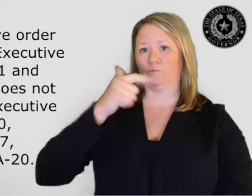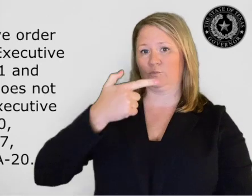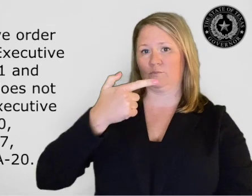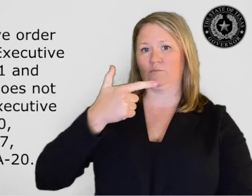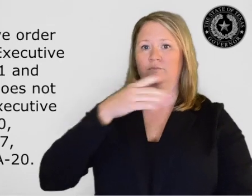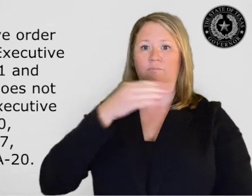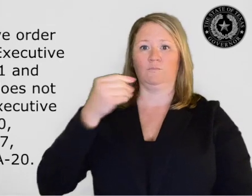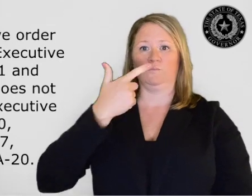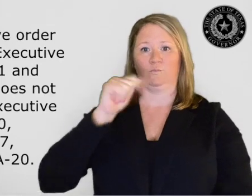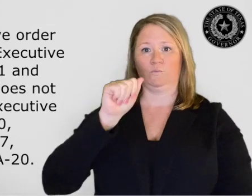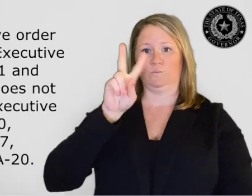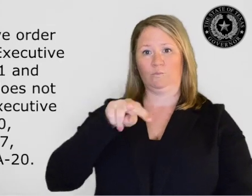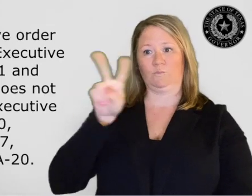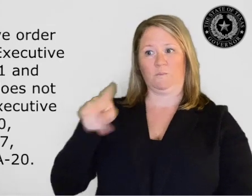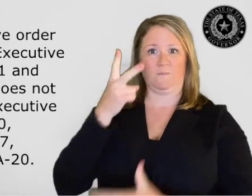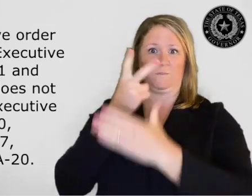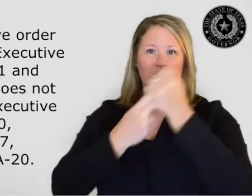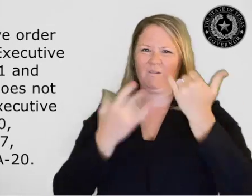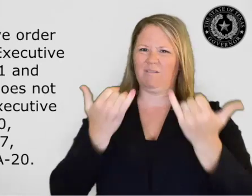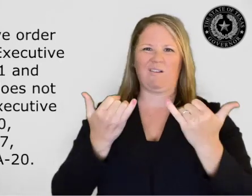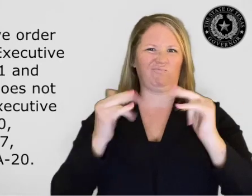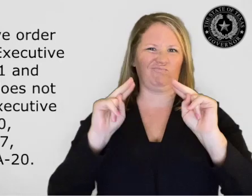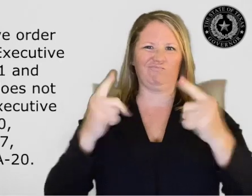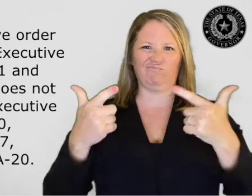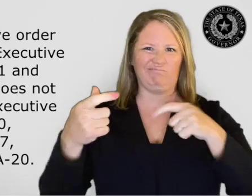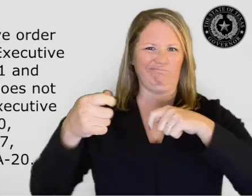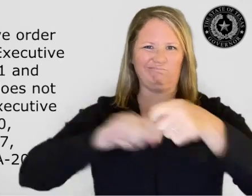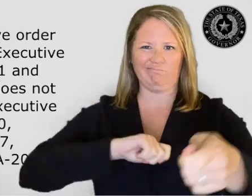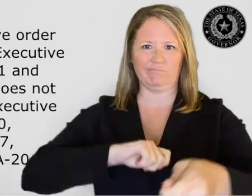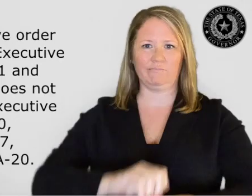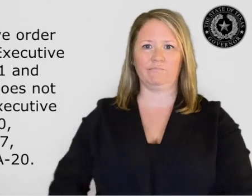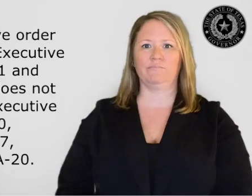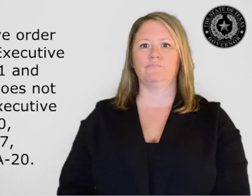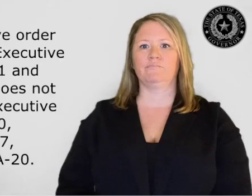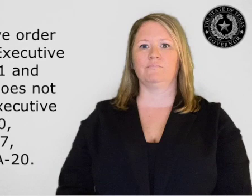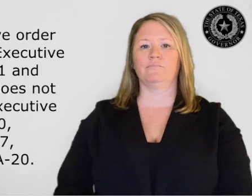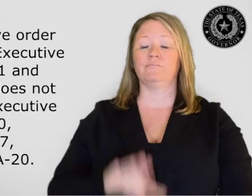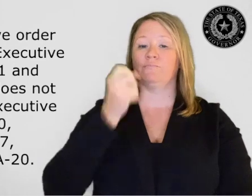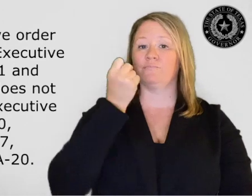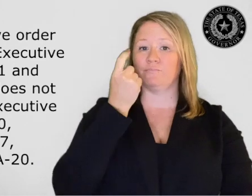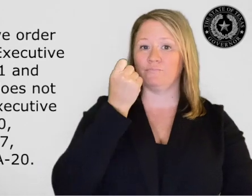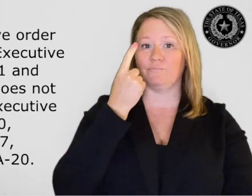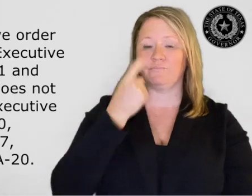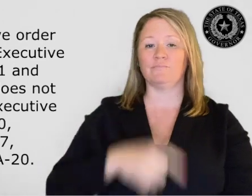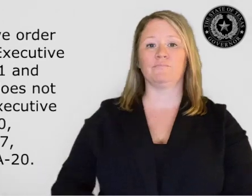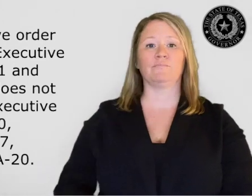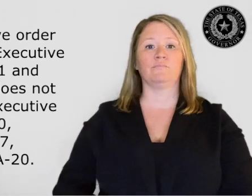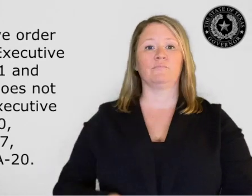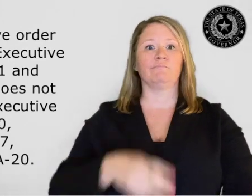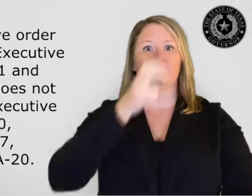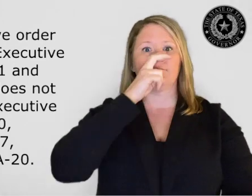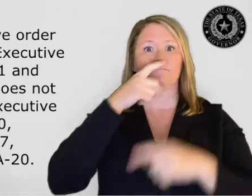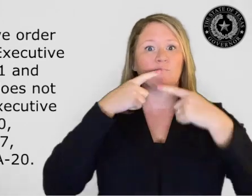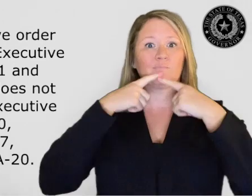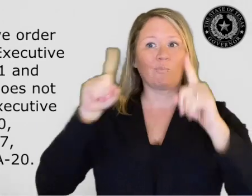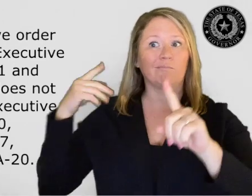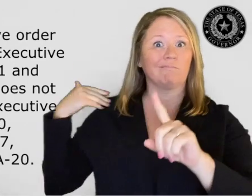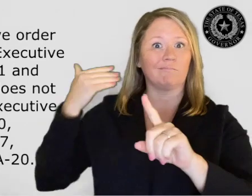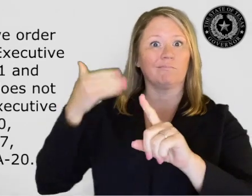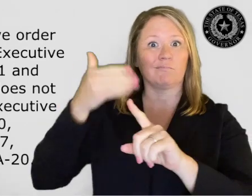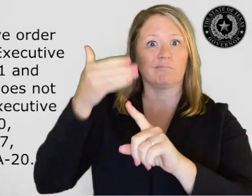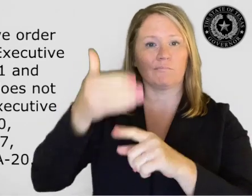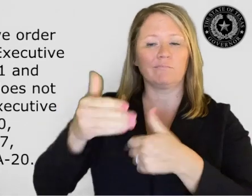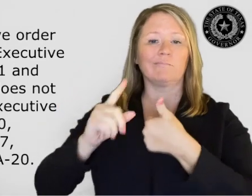This executive order supersedes Executive Orders GA-21 and GA-22, but does not supersede Executive